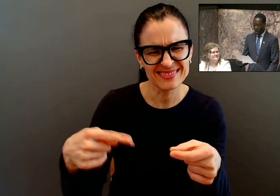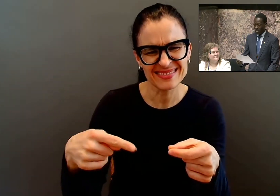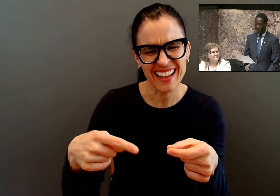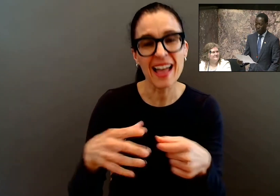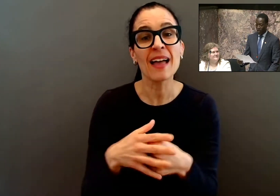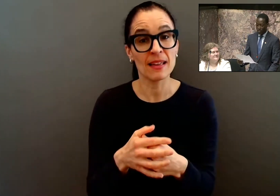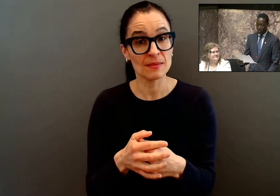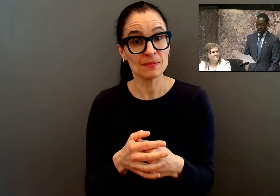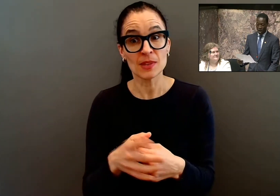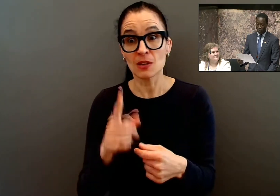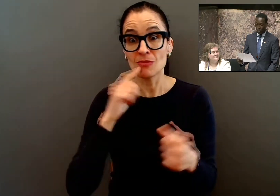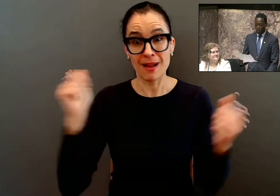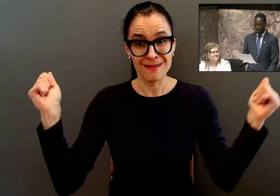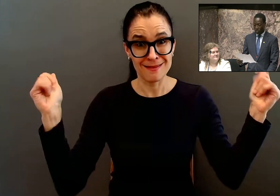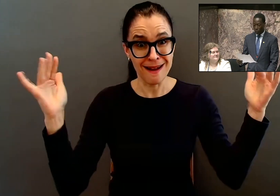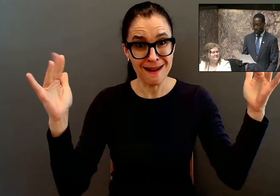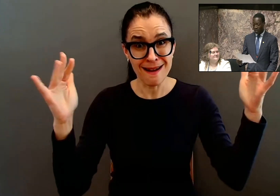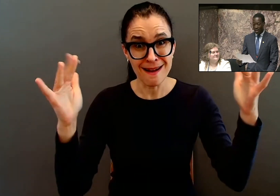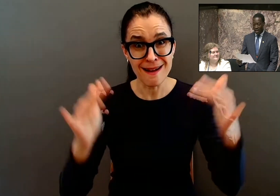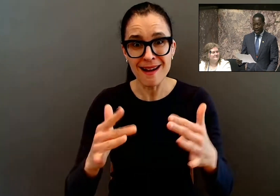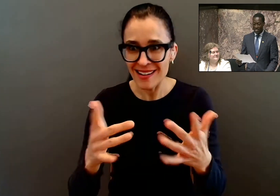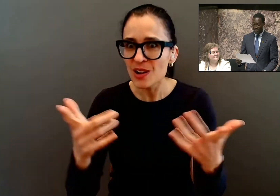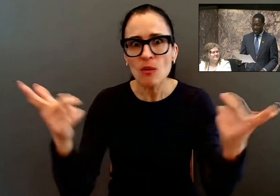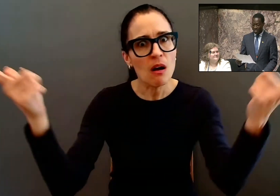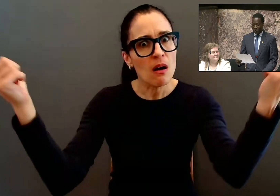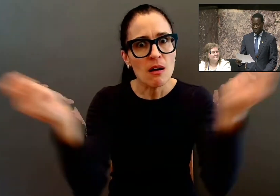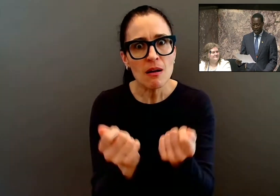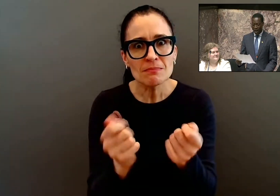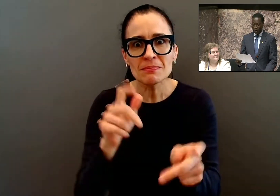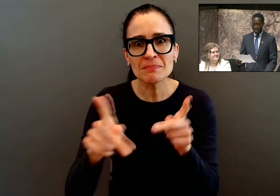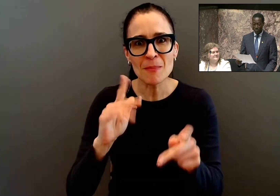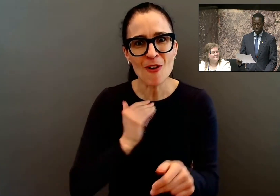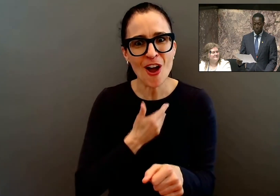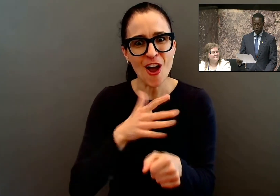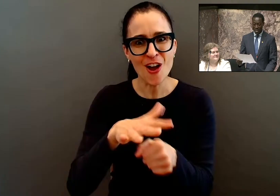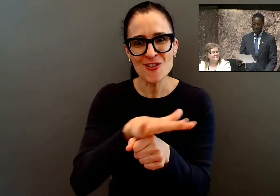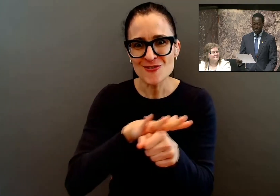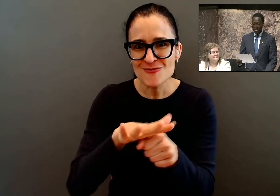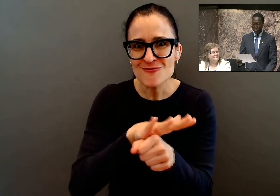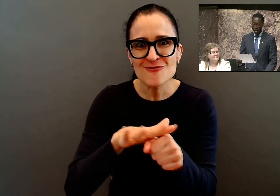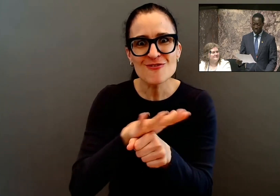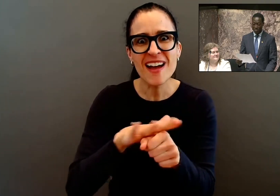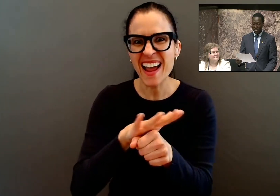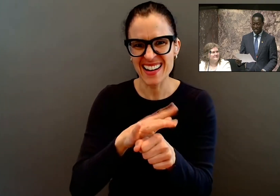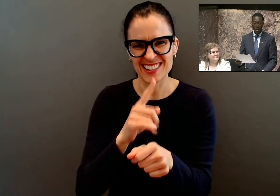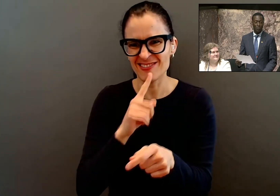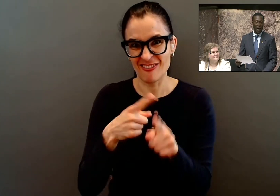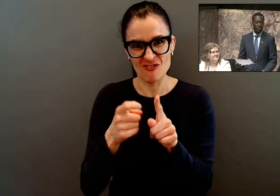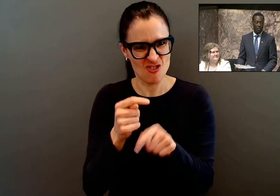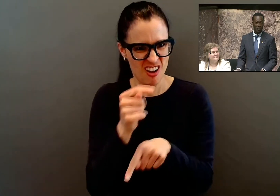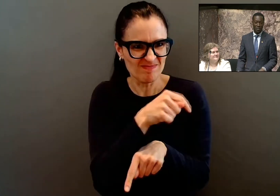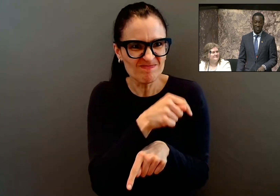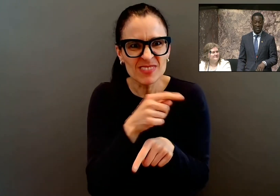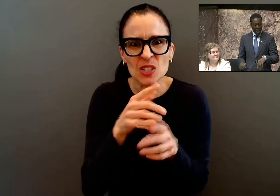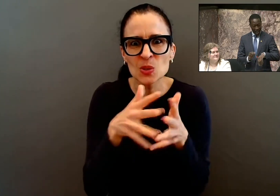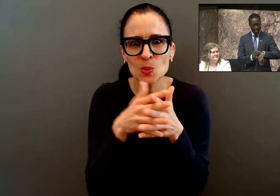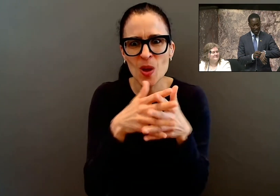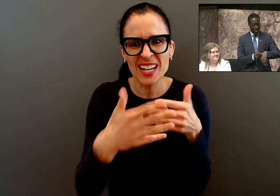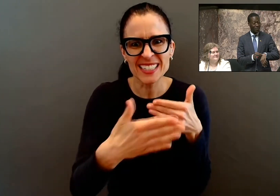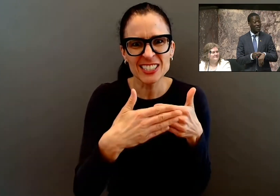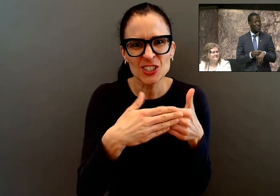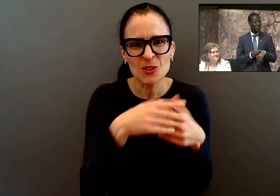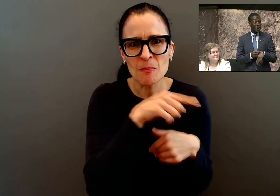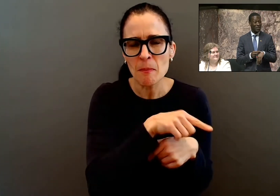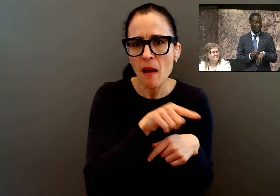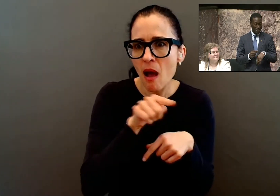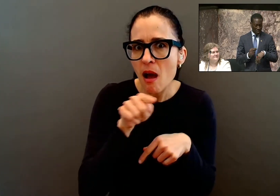local economy, fostered cross-border goodwill, and it's a testament to how an individual's creativity can positively impact our community. And today